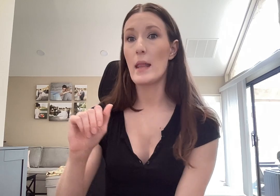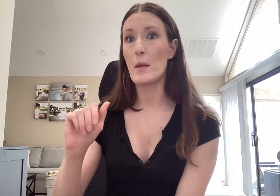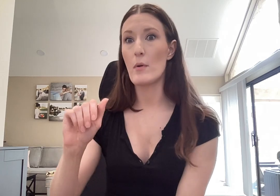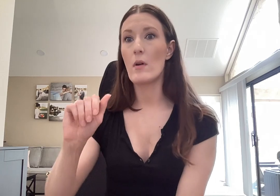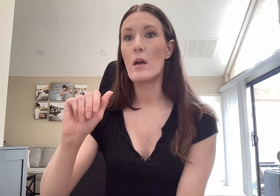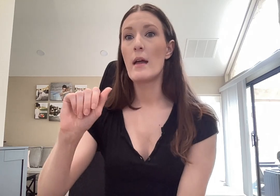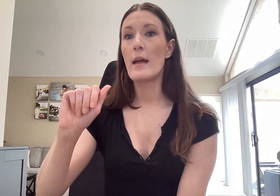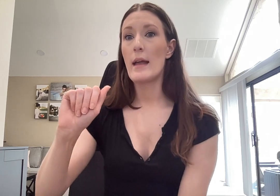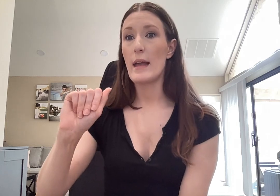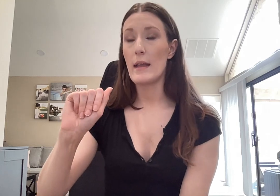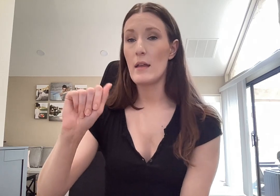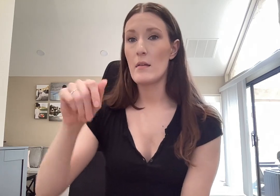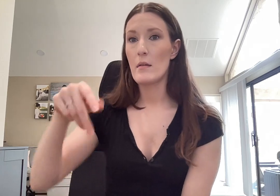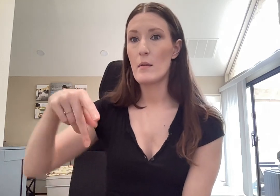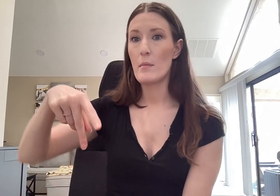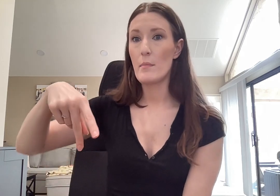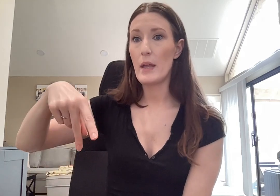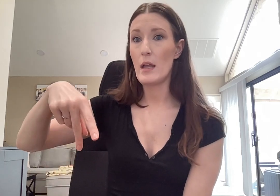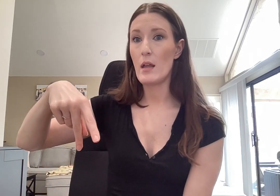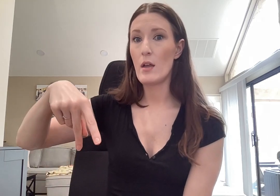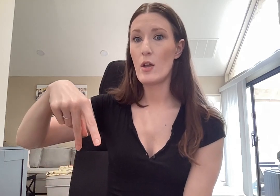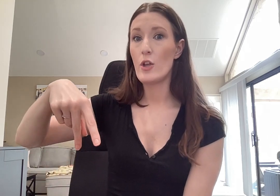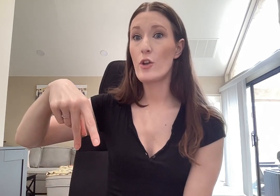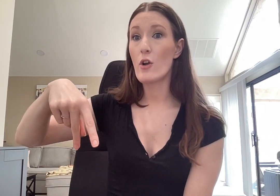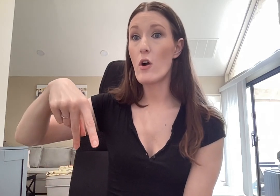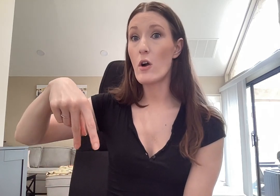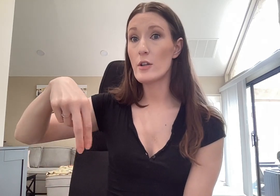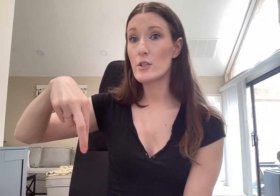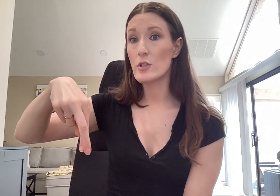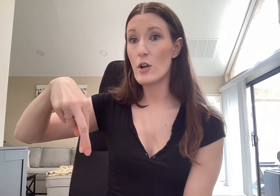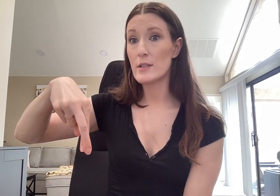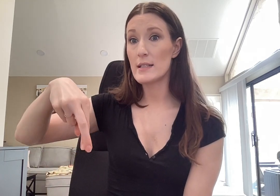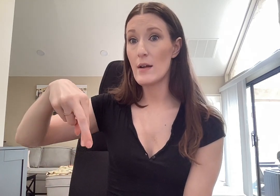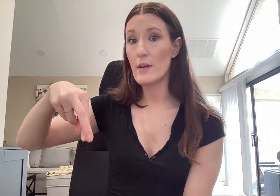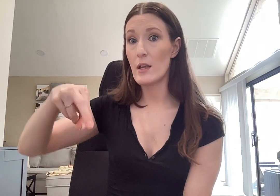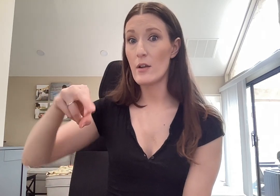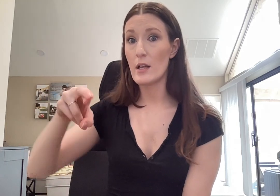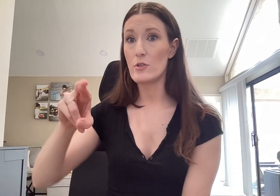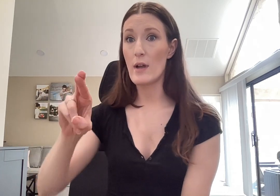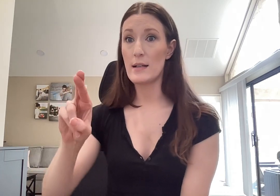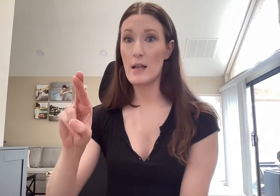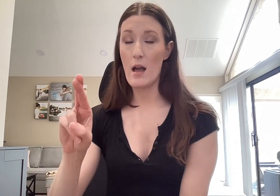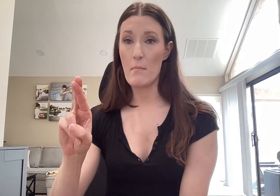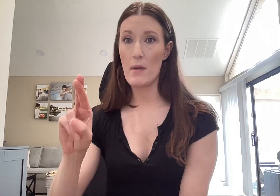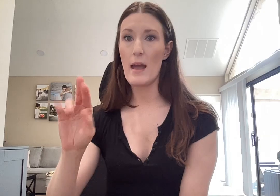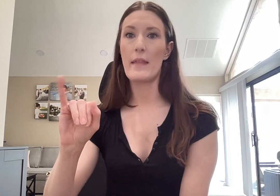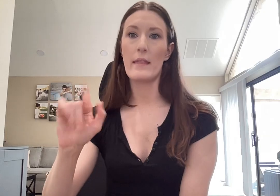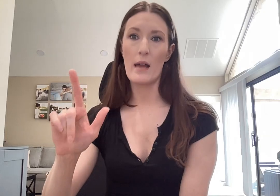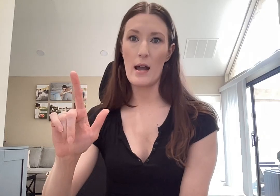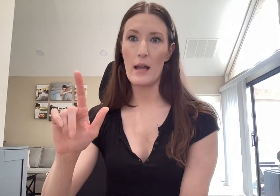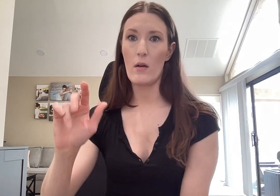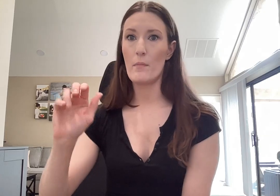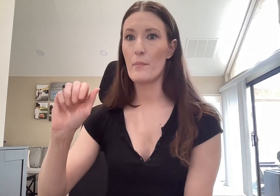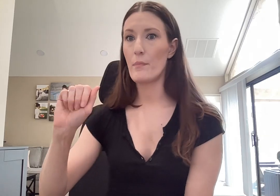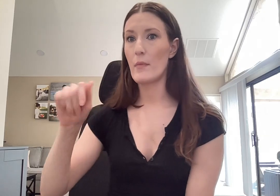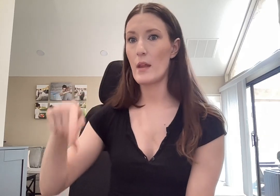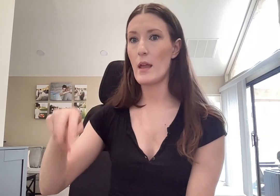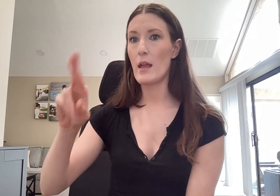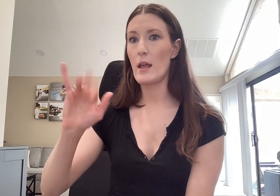April. A, P. Your R starts down here and drags up, and then the IL.